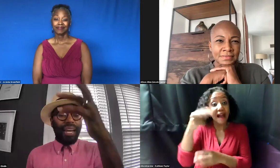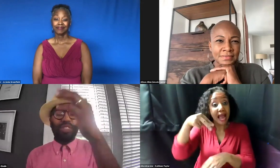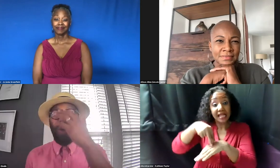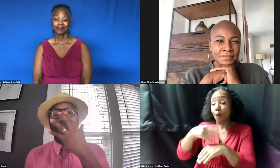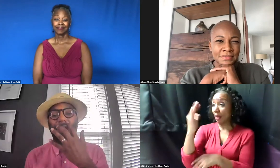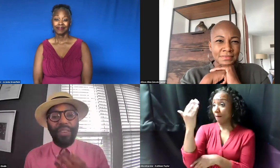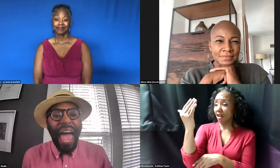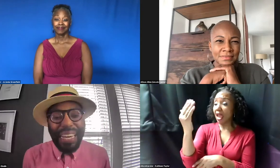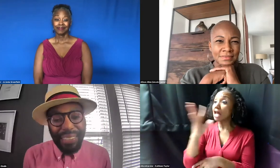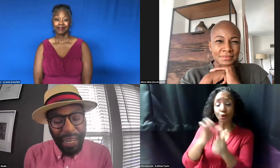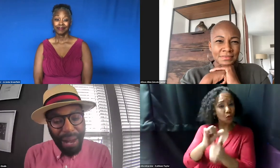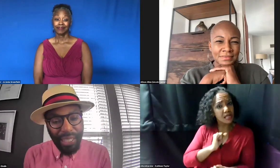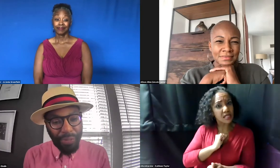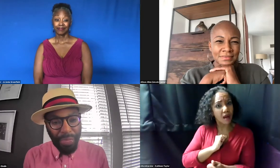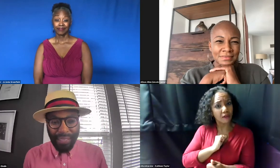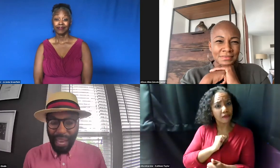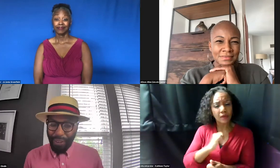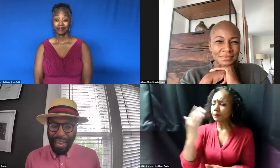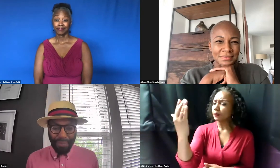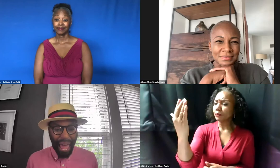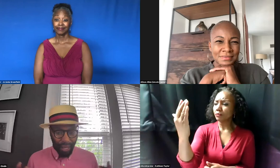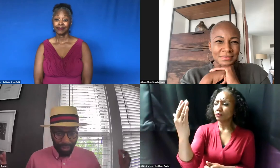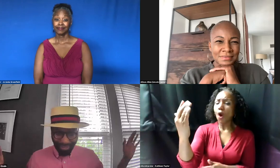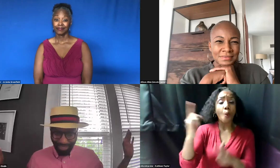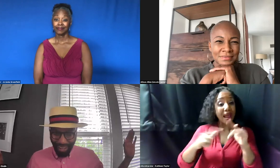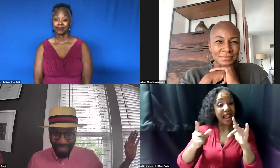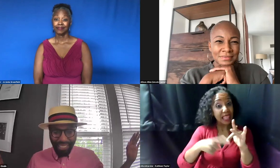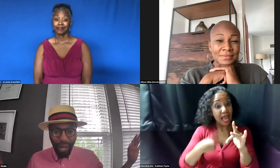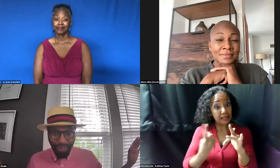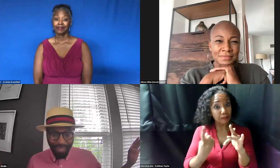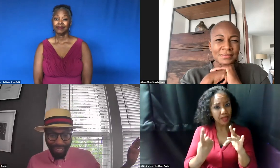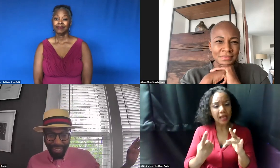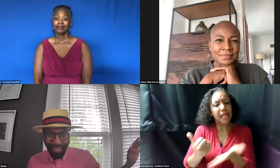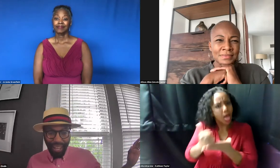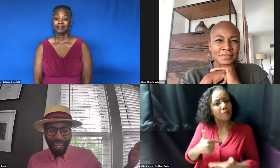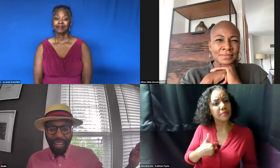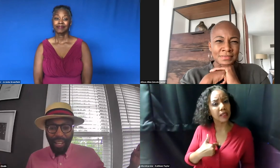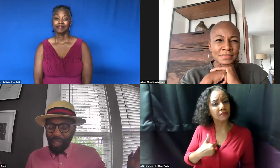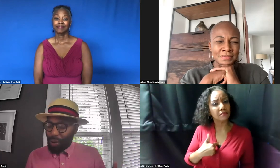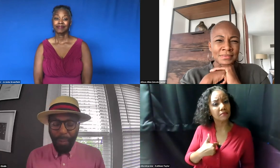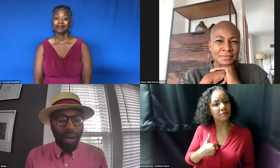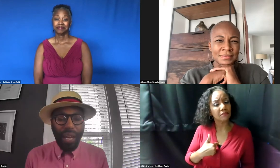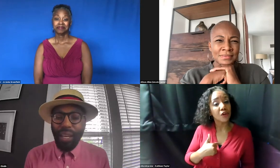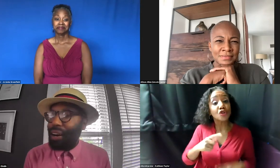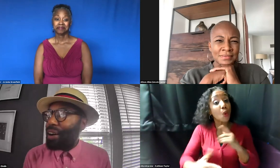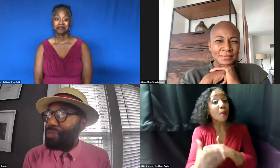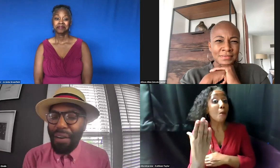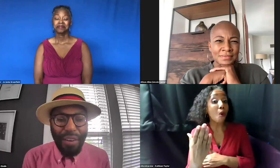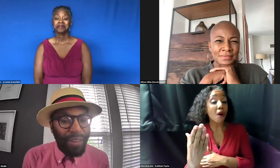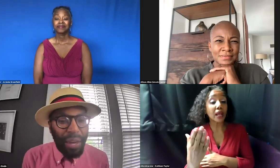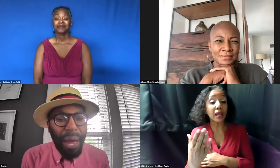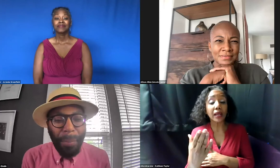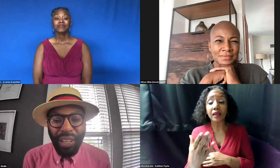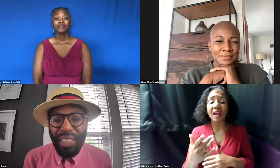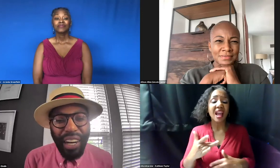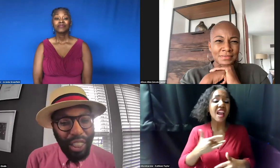and I talk to myself. And I say to myself the things I feel like I'm lacking. That's helpful, right? So in the morning, you know, if